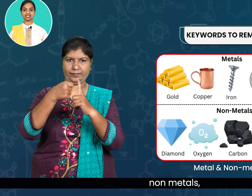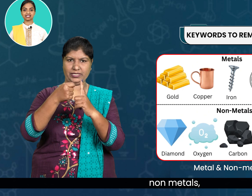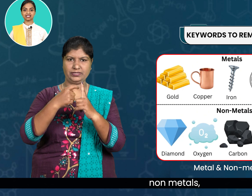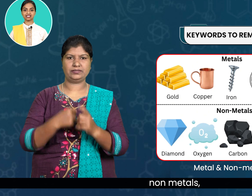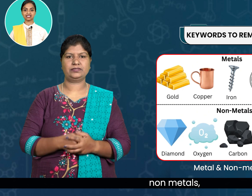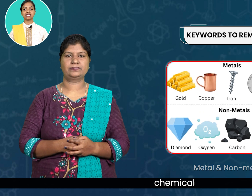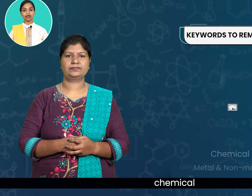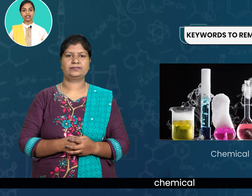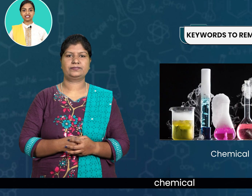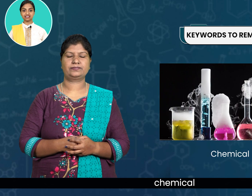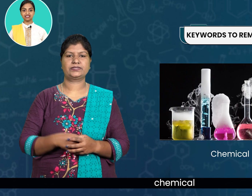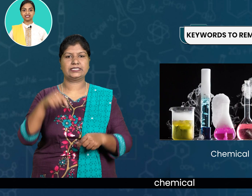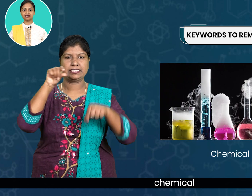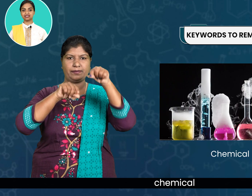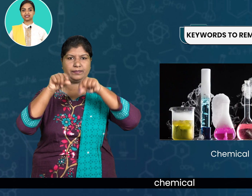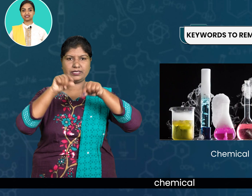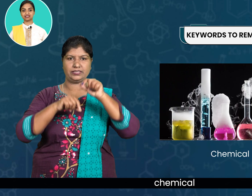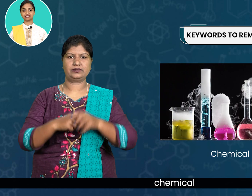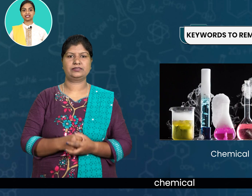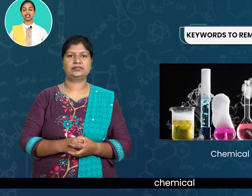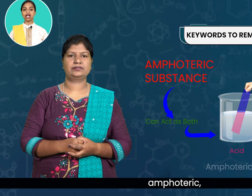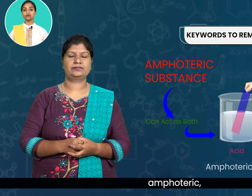non-metals, chemical,